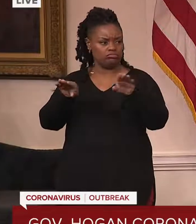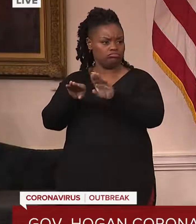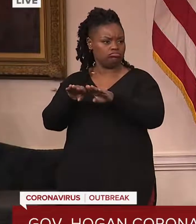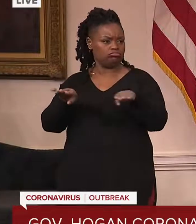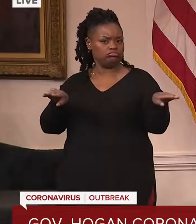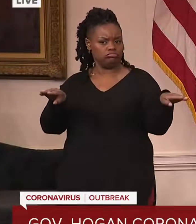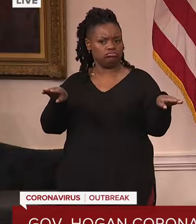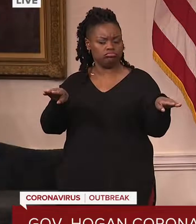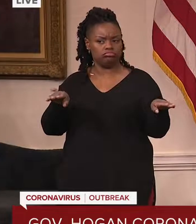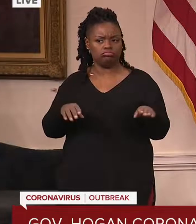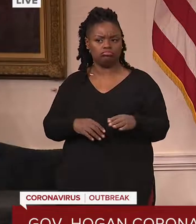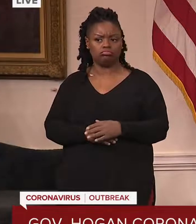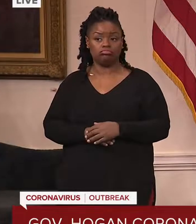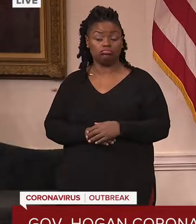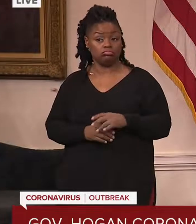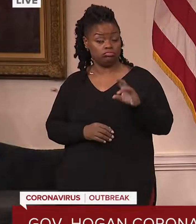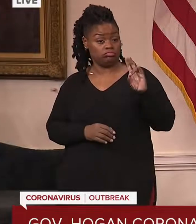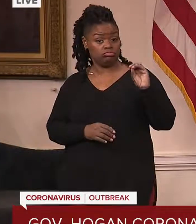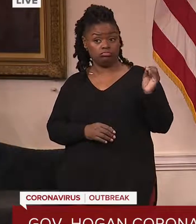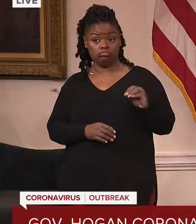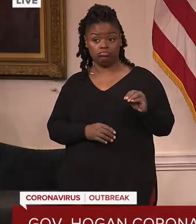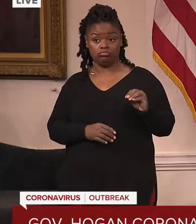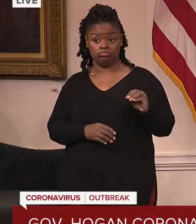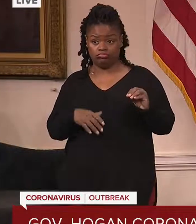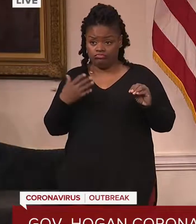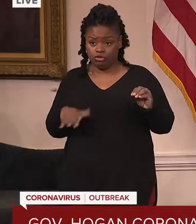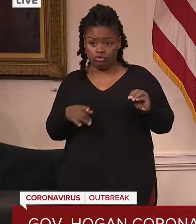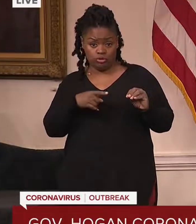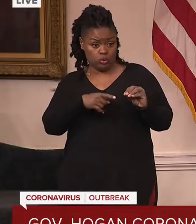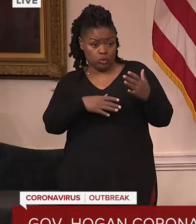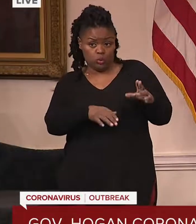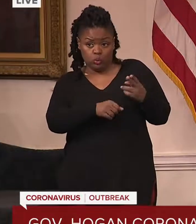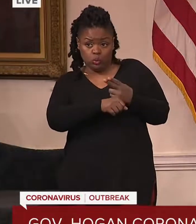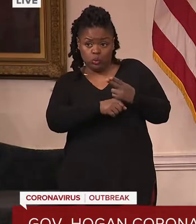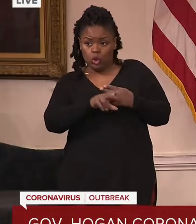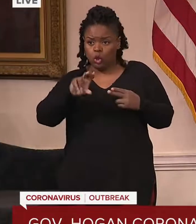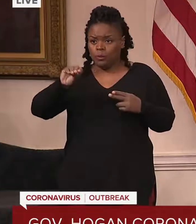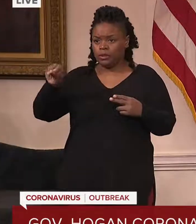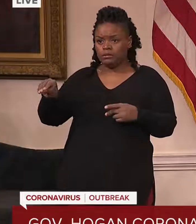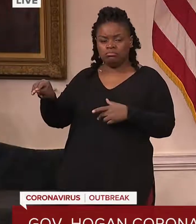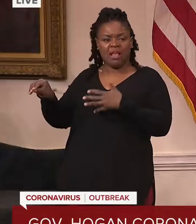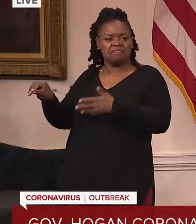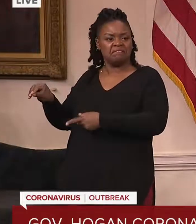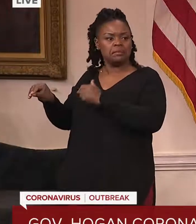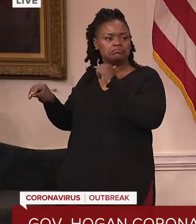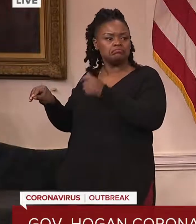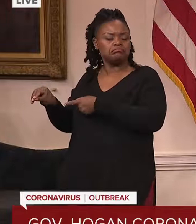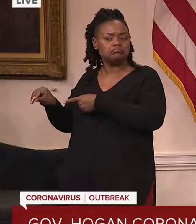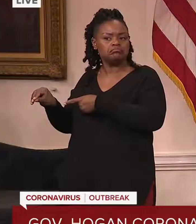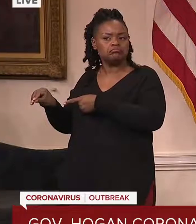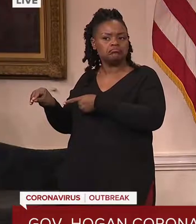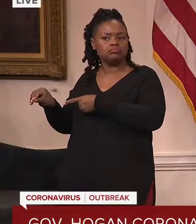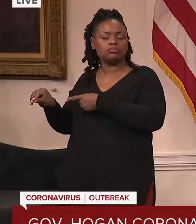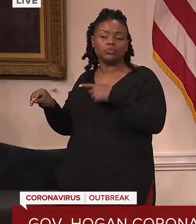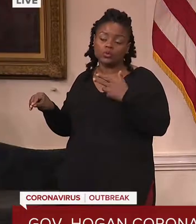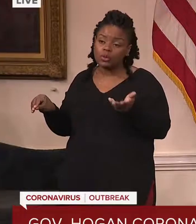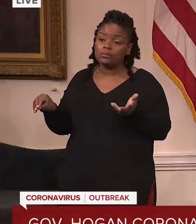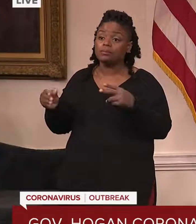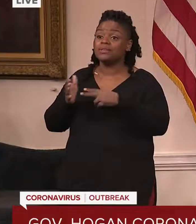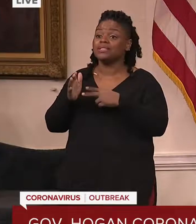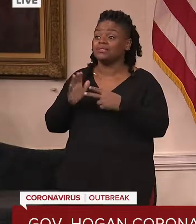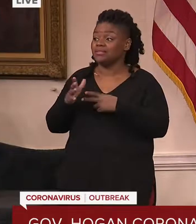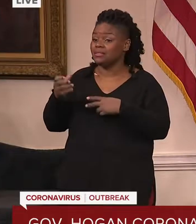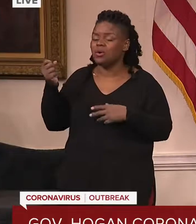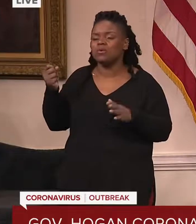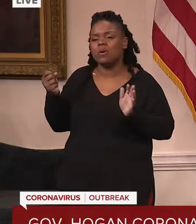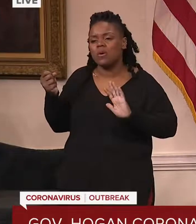they're 70% full. So, 70% is really 100% of all they have. They don't have any more. There's 30%